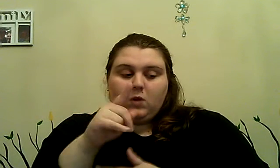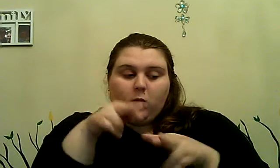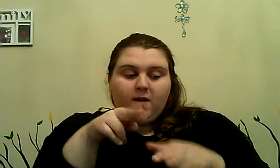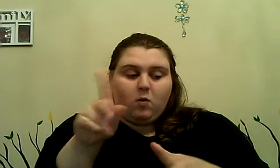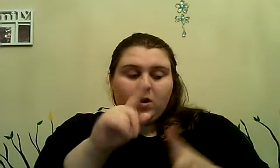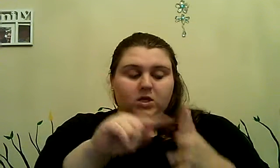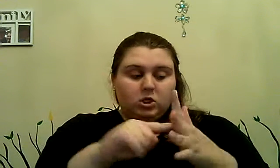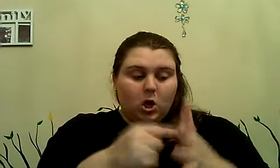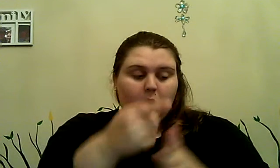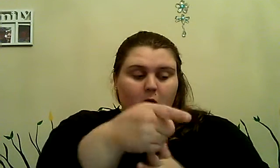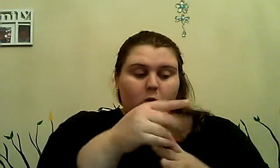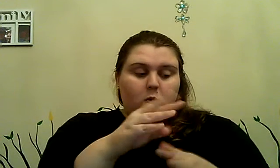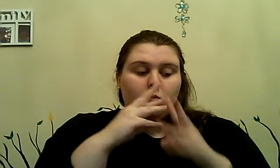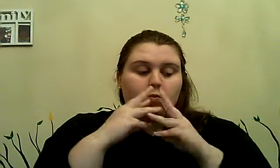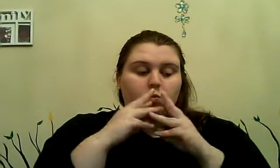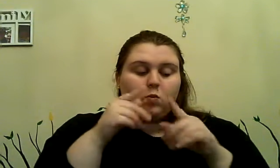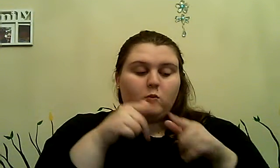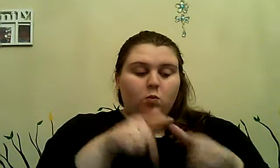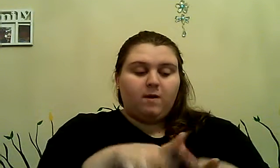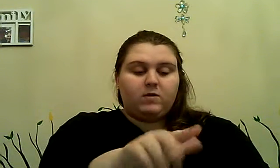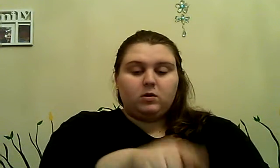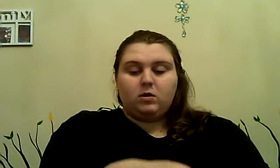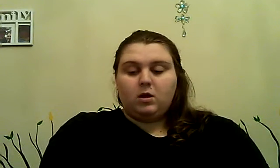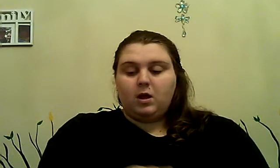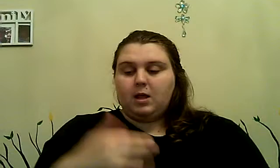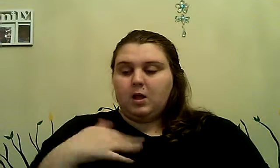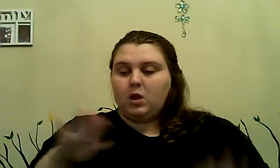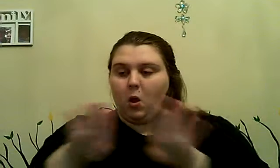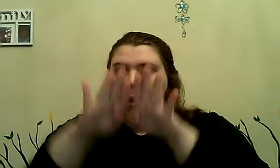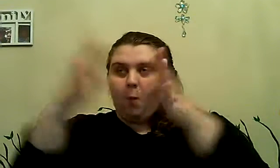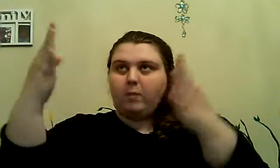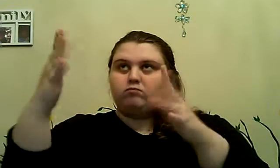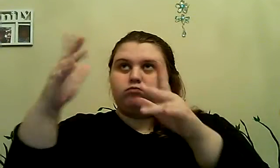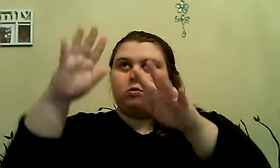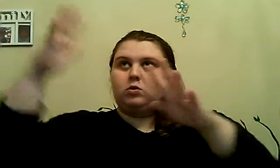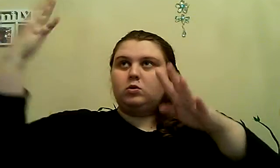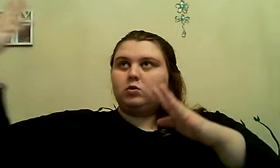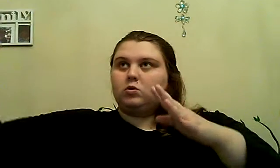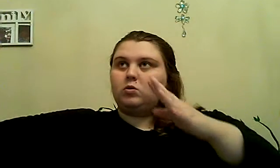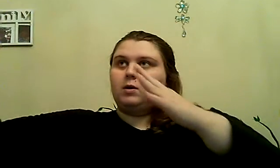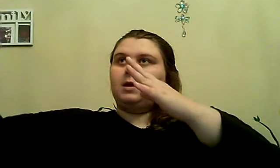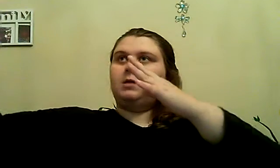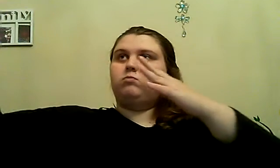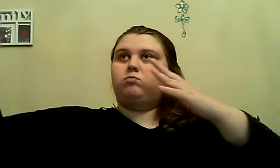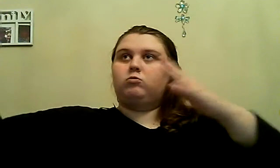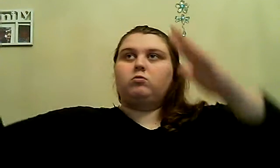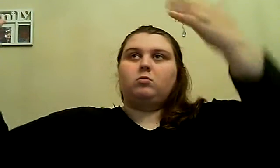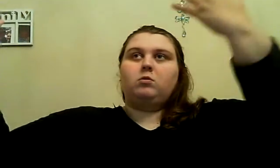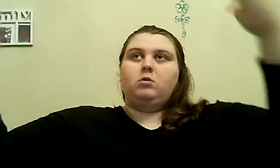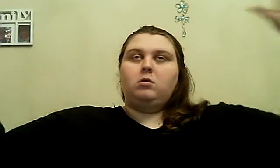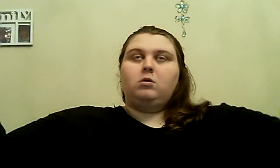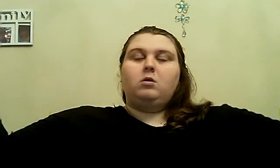we just finished, kind of had come out into the opening. There was a lot of relief and kind